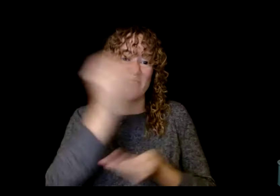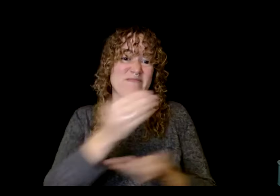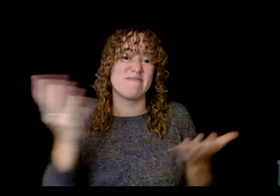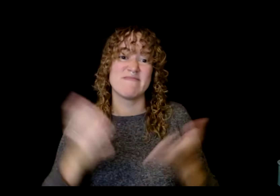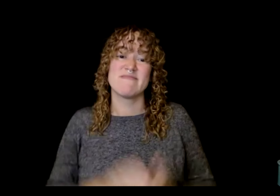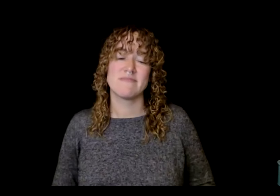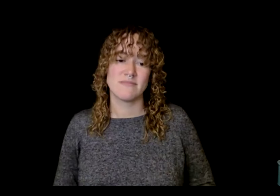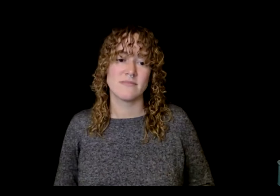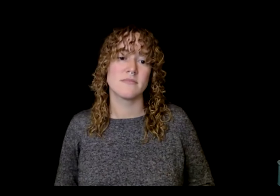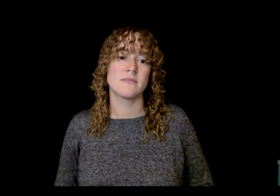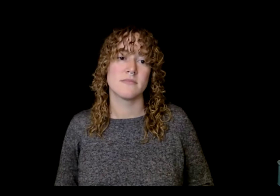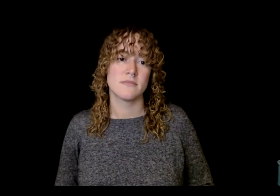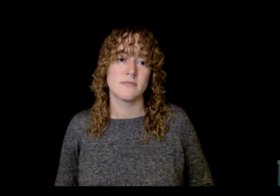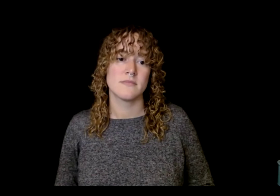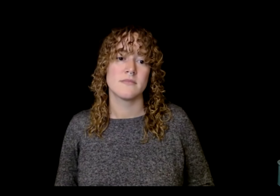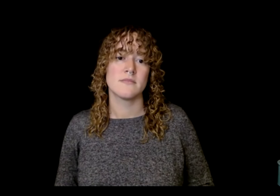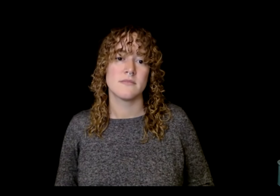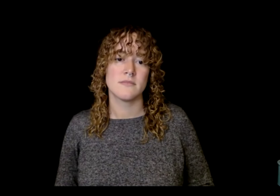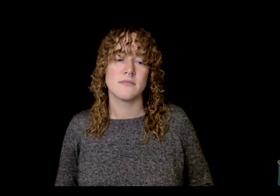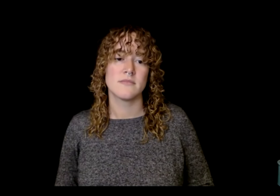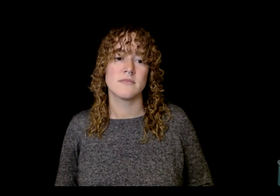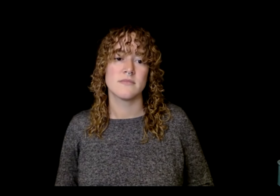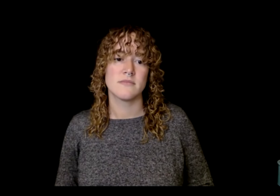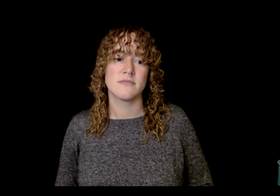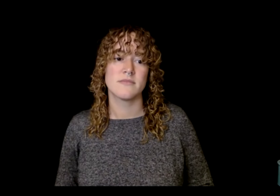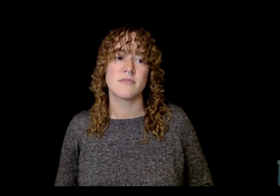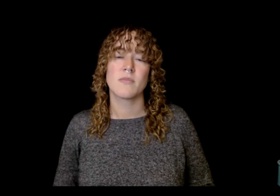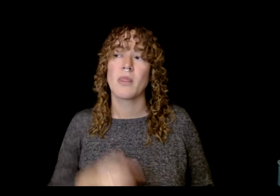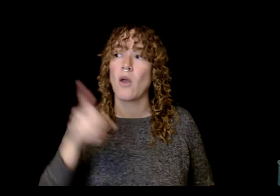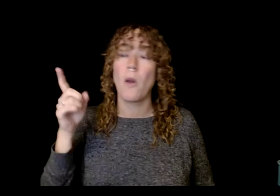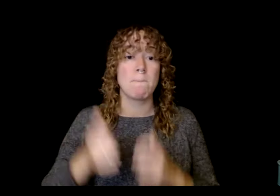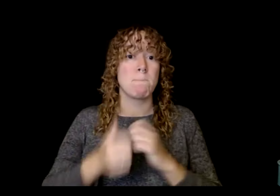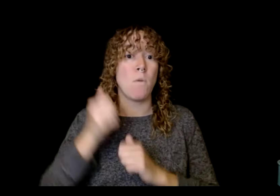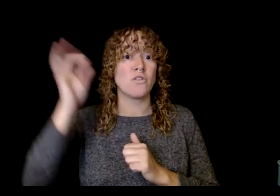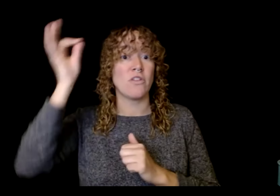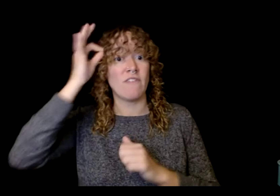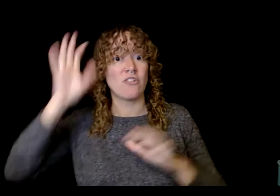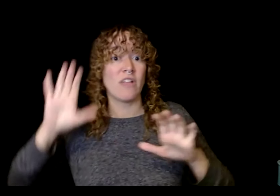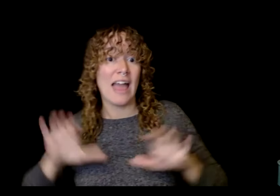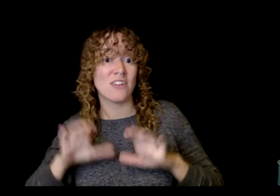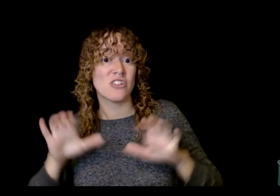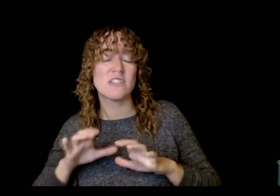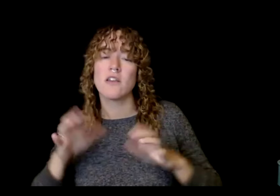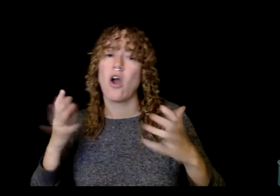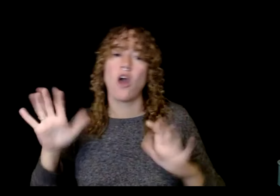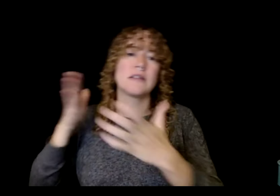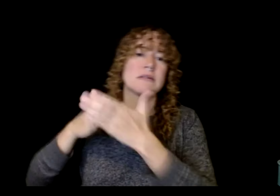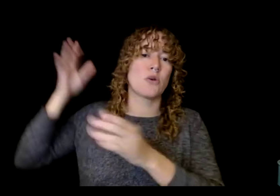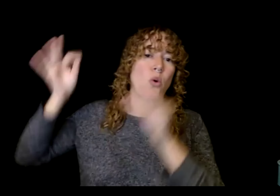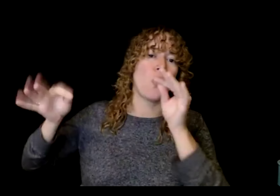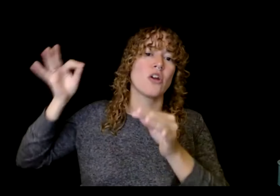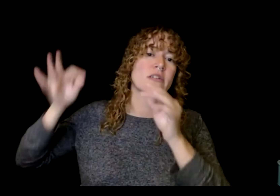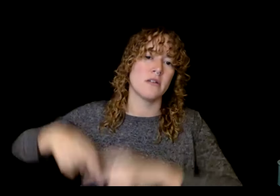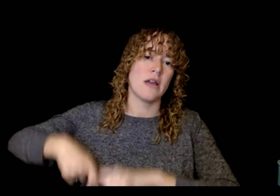because most federal actions where there may be potential impacts are currently in litigation or otherwise